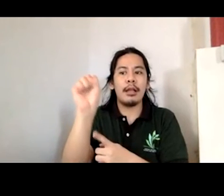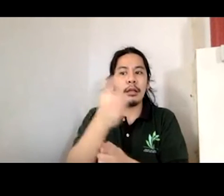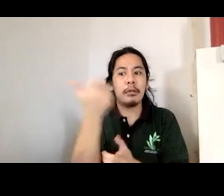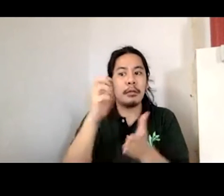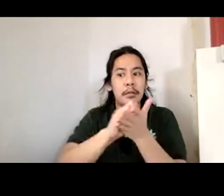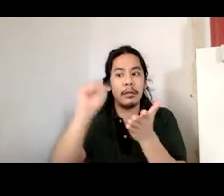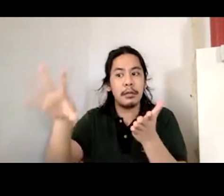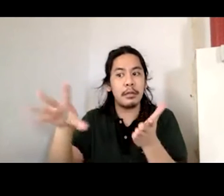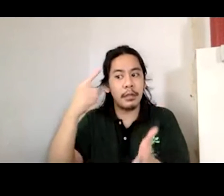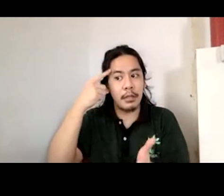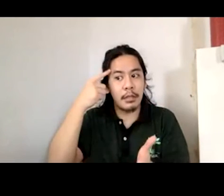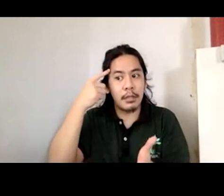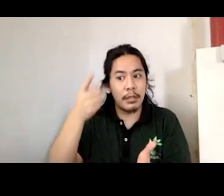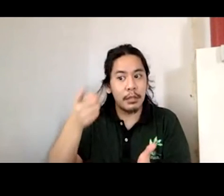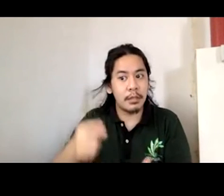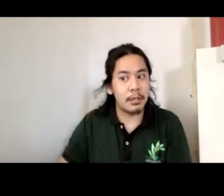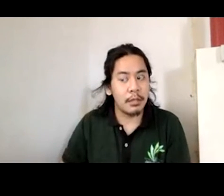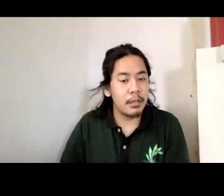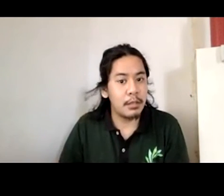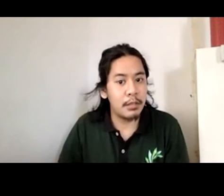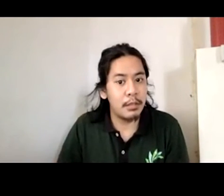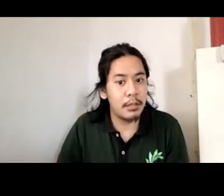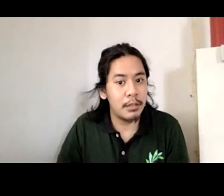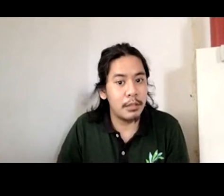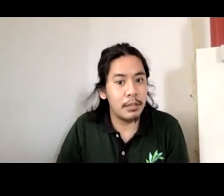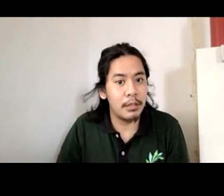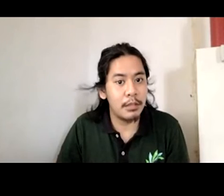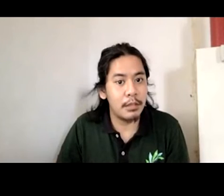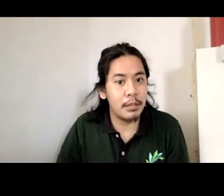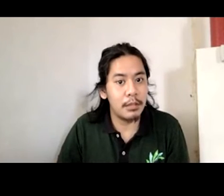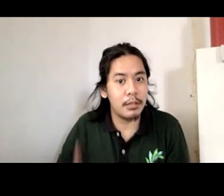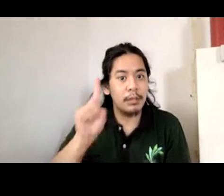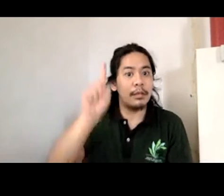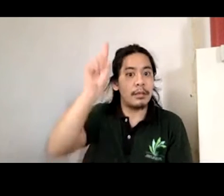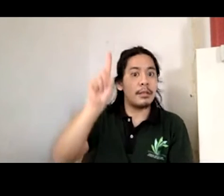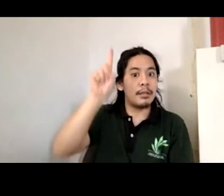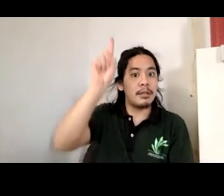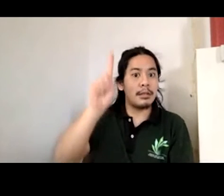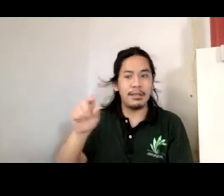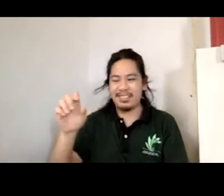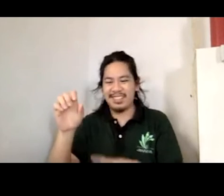So, because I remember in the other example, it could also be a comment.